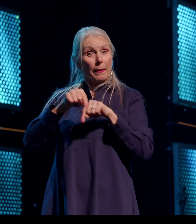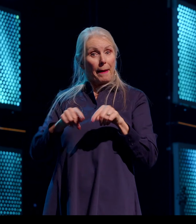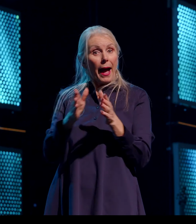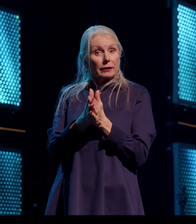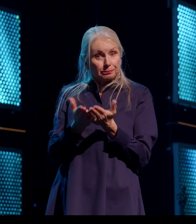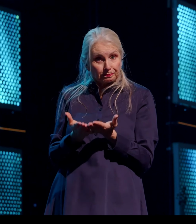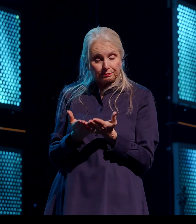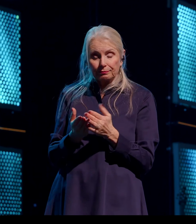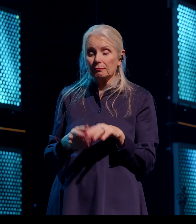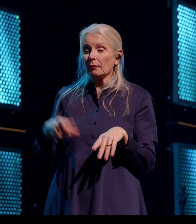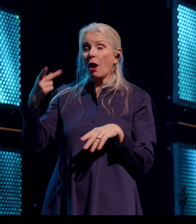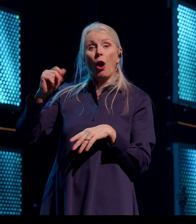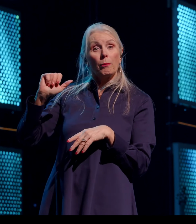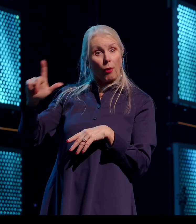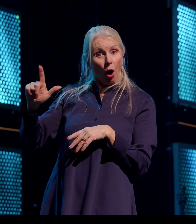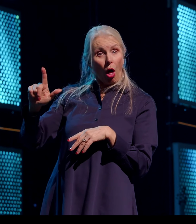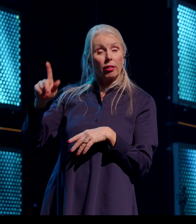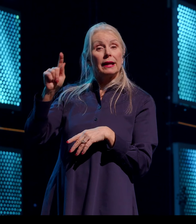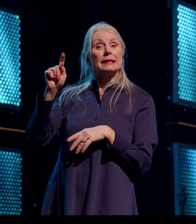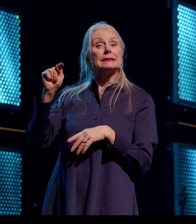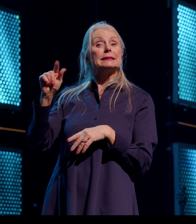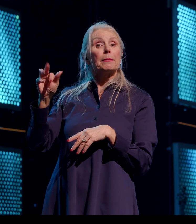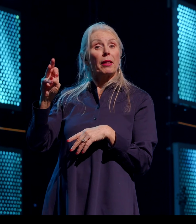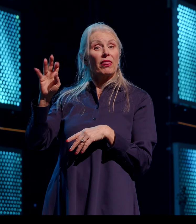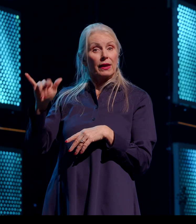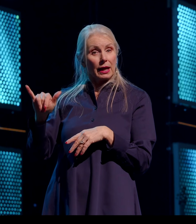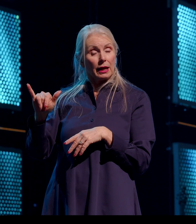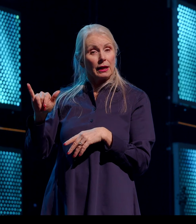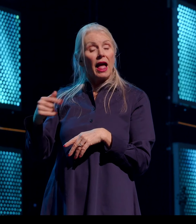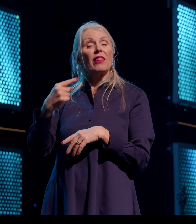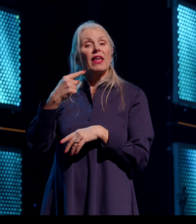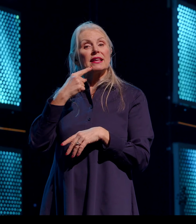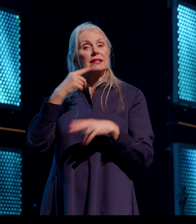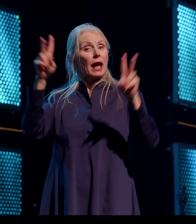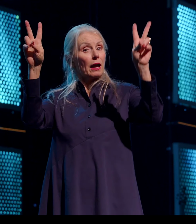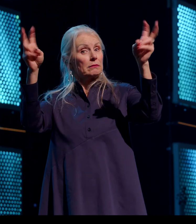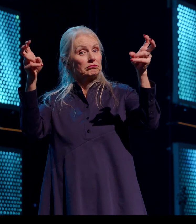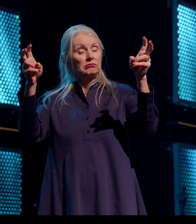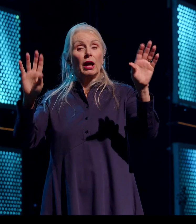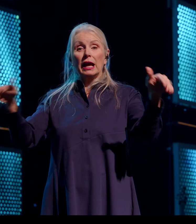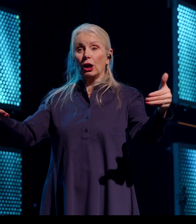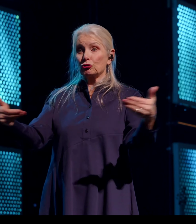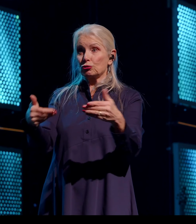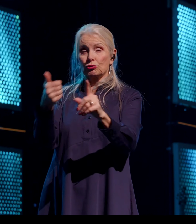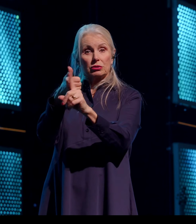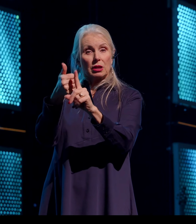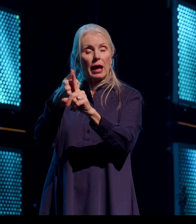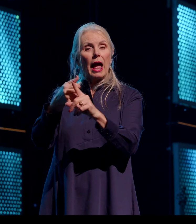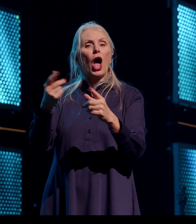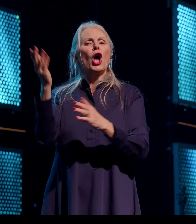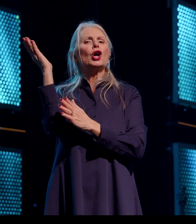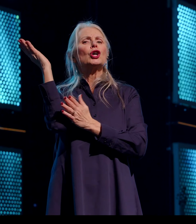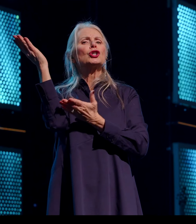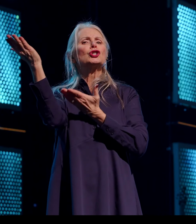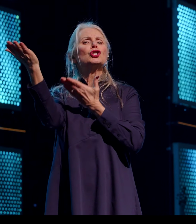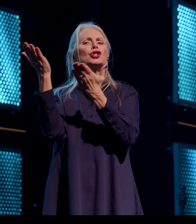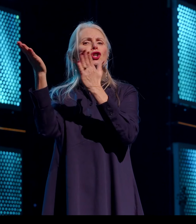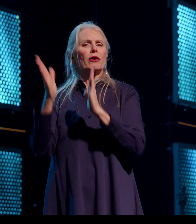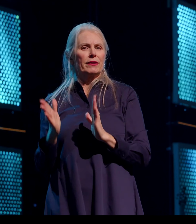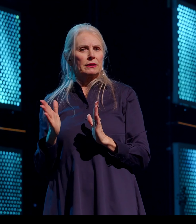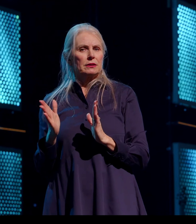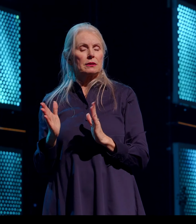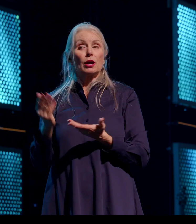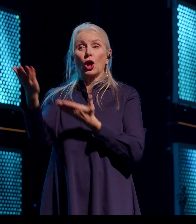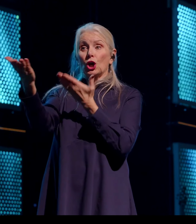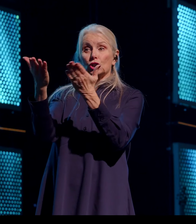Timothy, after he says who they are, he says, servants of Christ Jesus. Some commentaries look at that Greek word where in the ESV it says